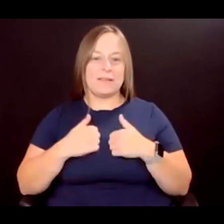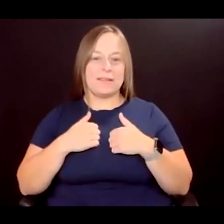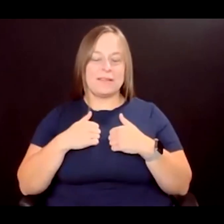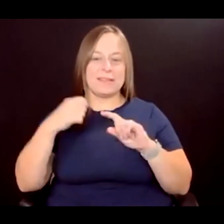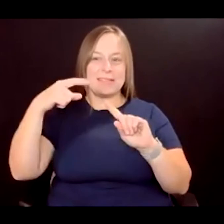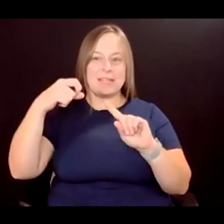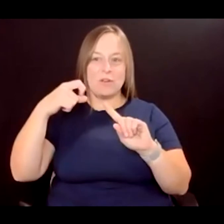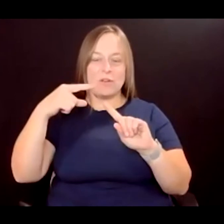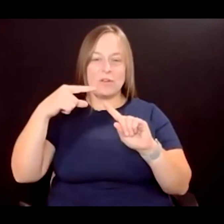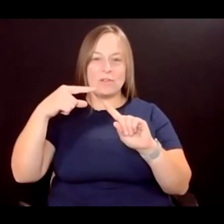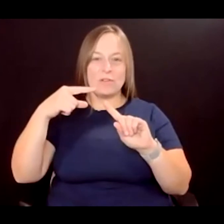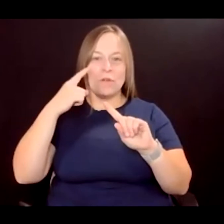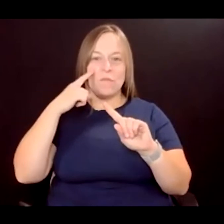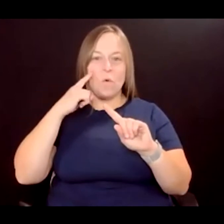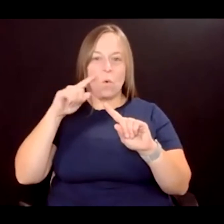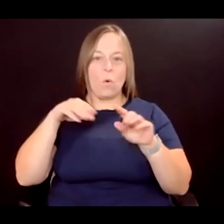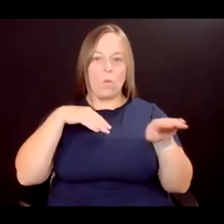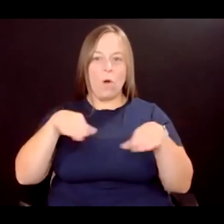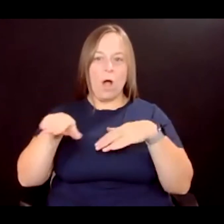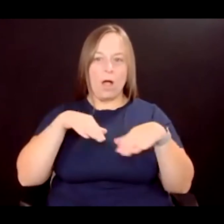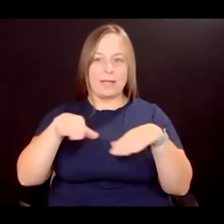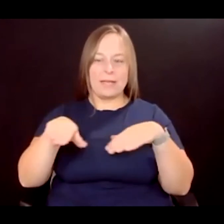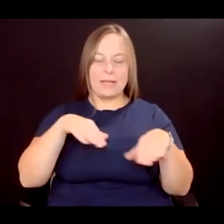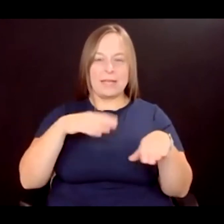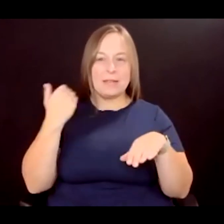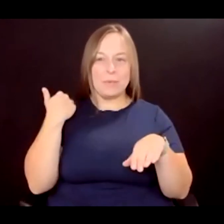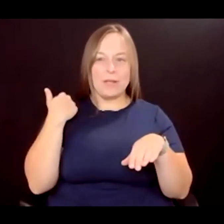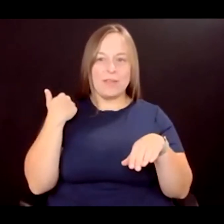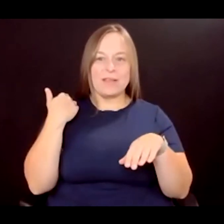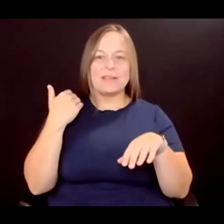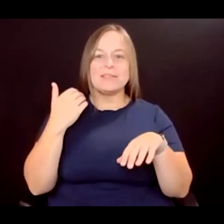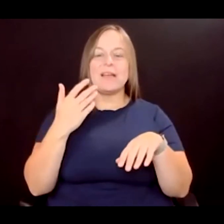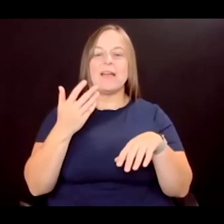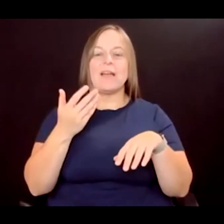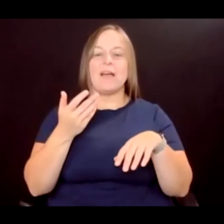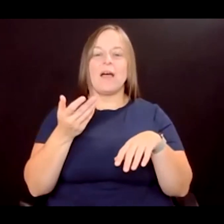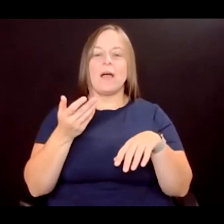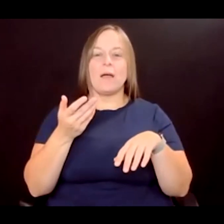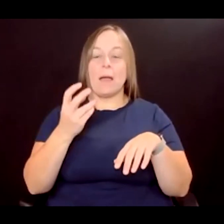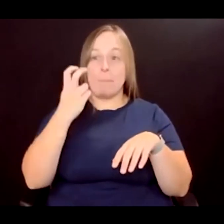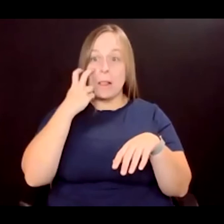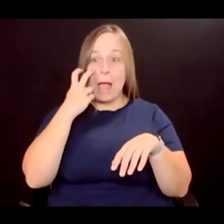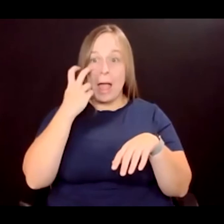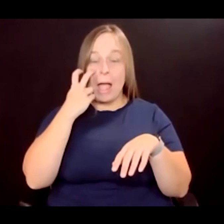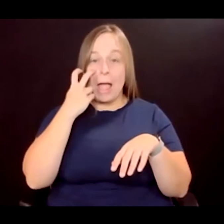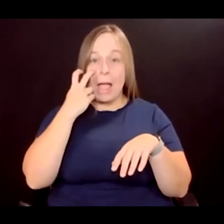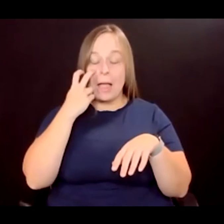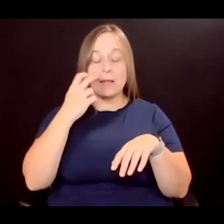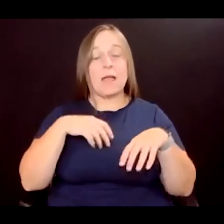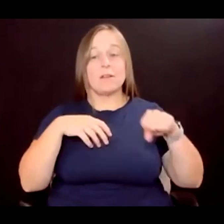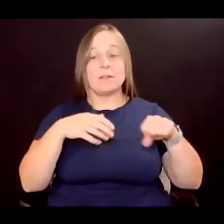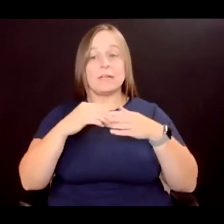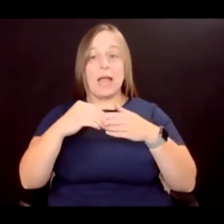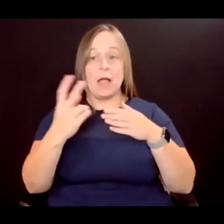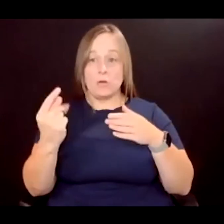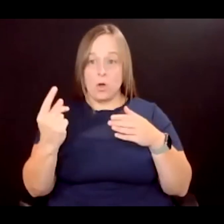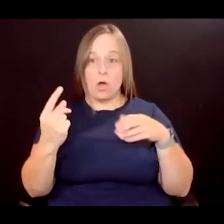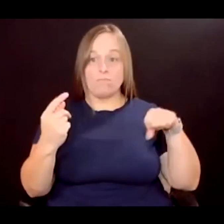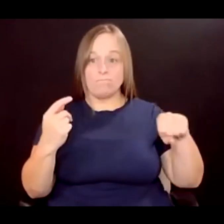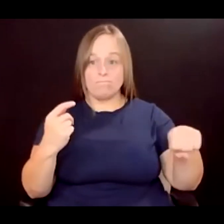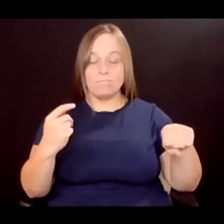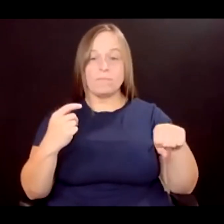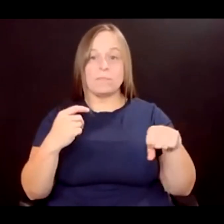to enjoy the beautiful air. And I am wearing, let's see, I'll tell you my jewelry I'm wearing. I'm wearing a necklace that has